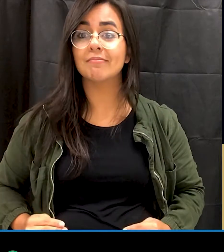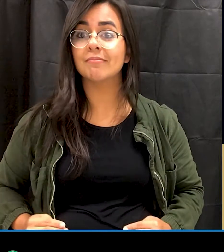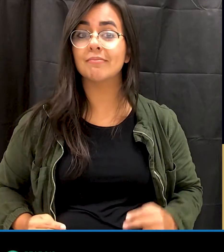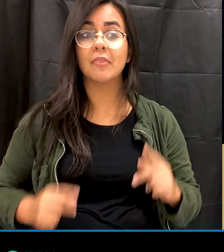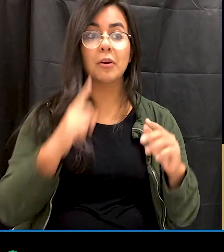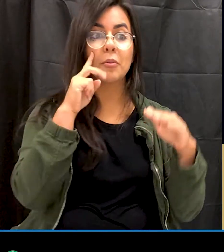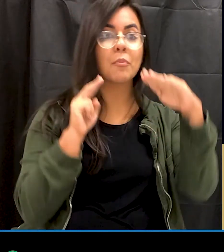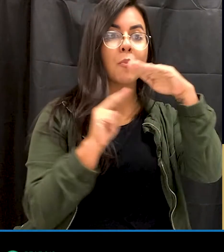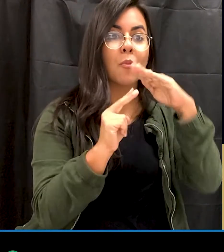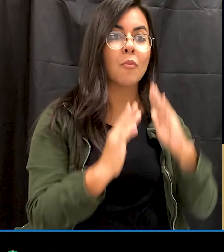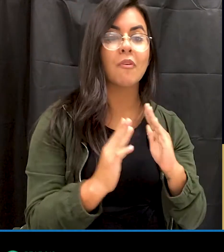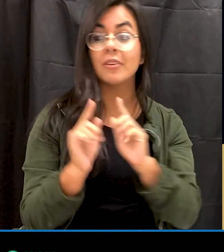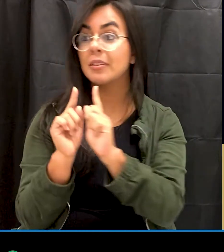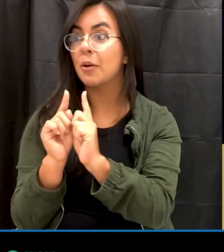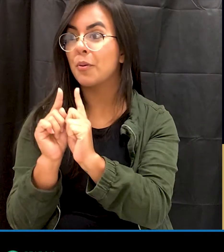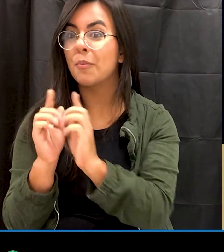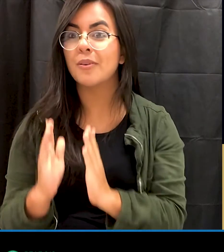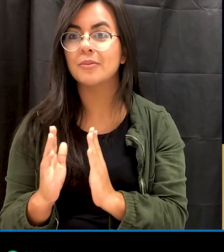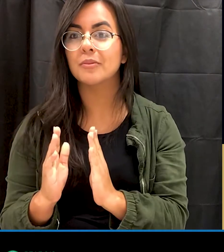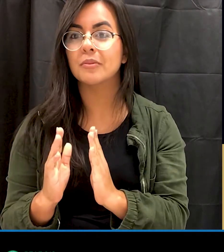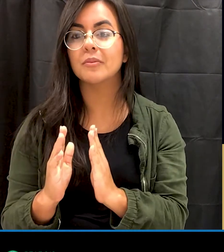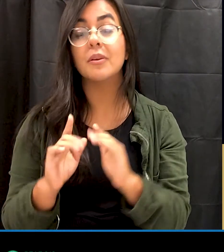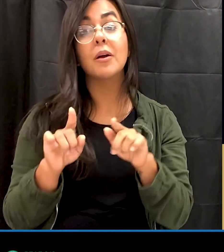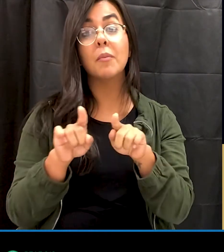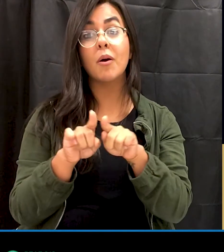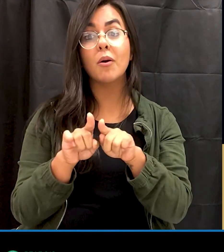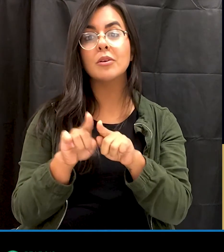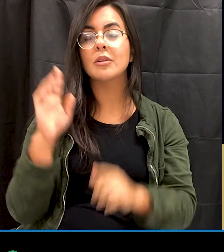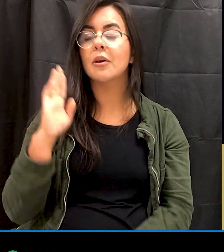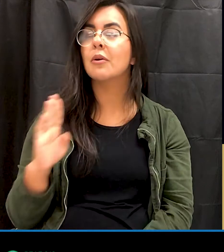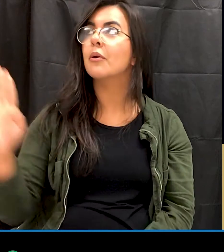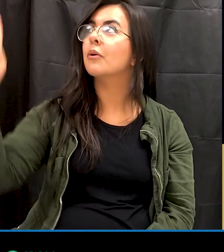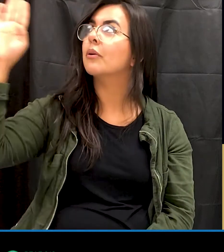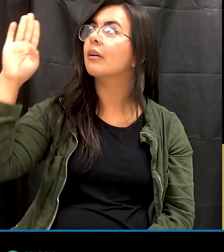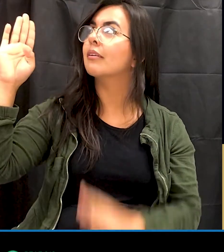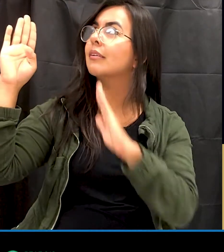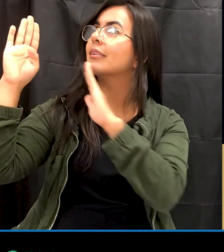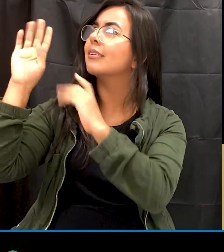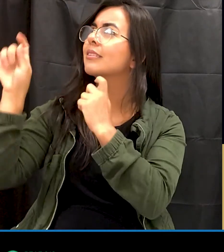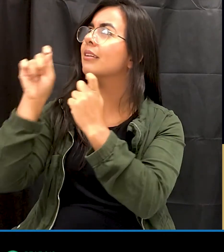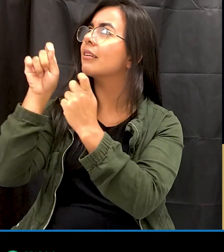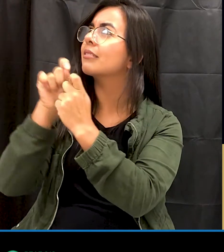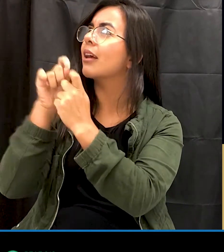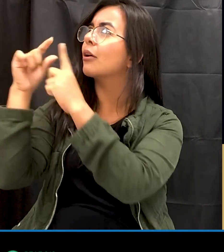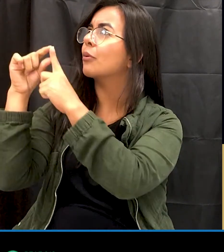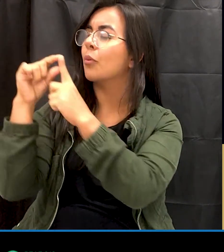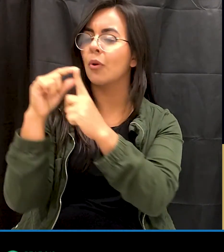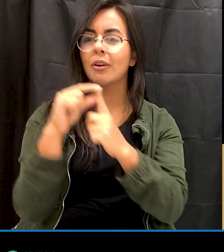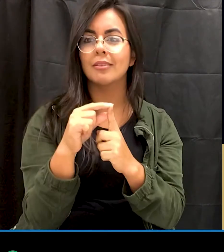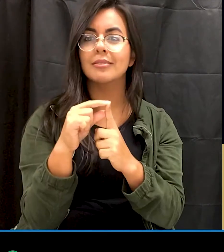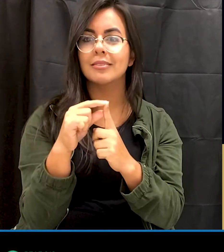by prophets and apostles. But they're also the exact words that God wanted